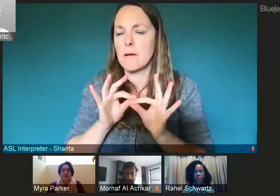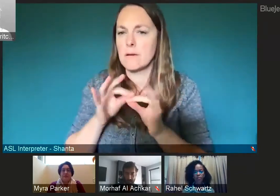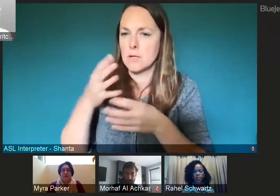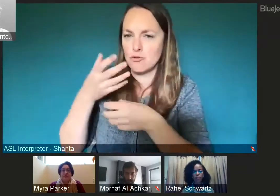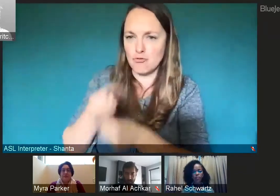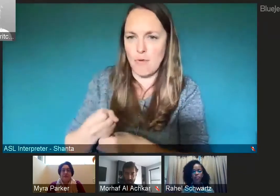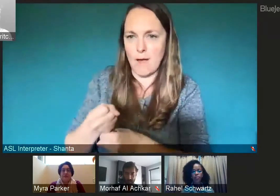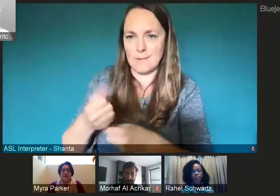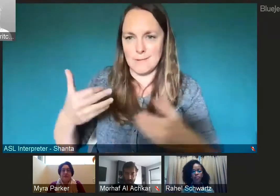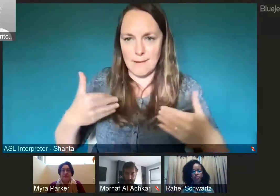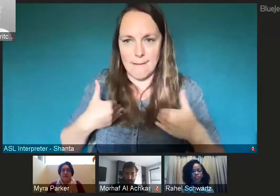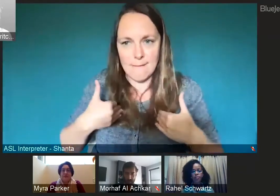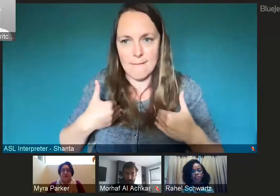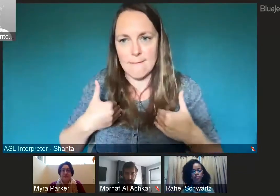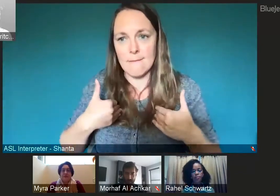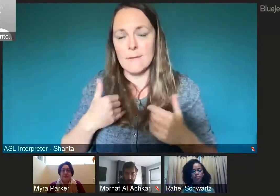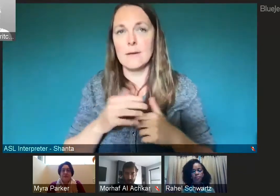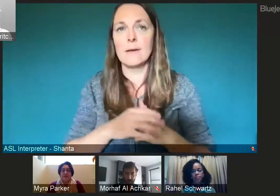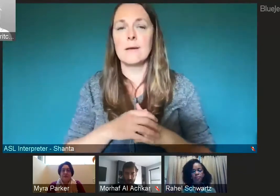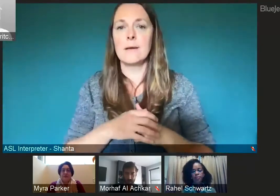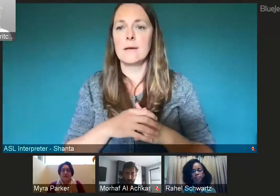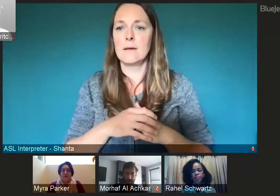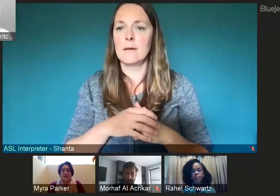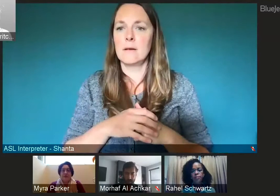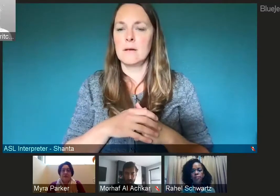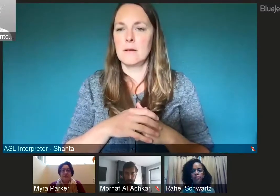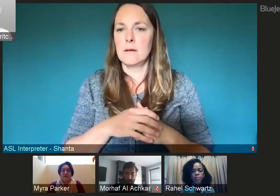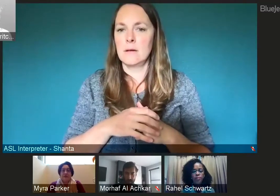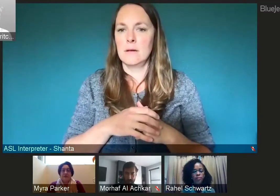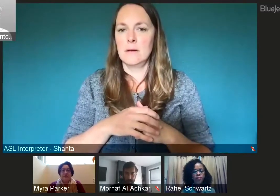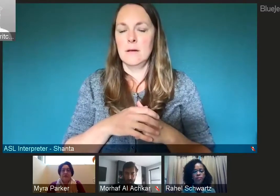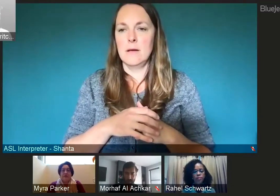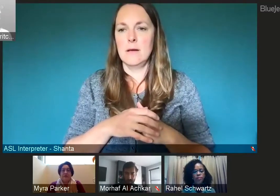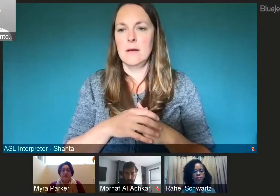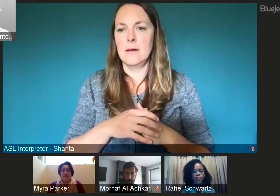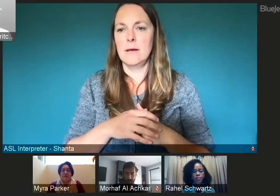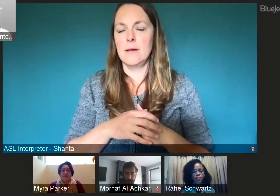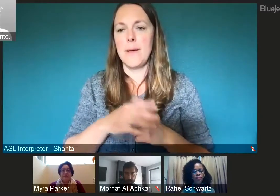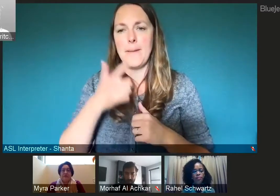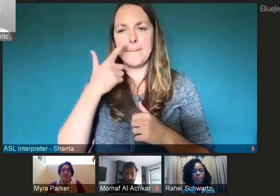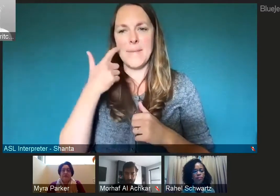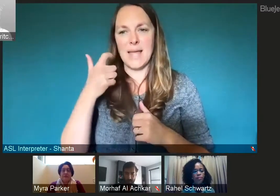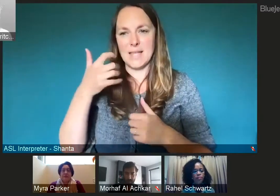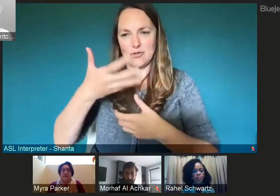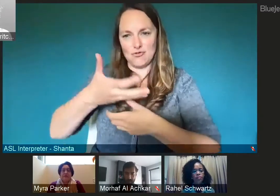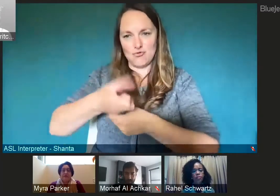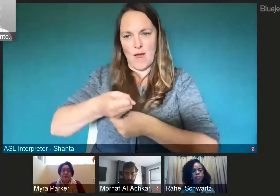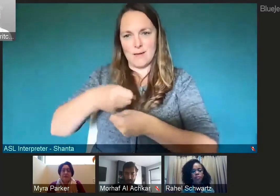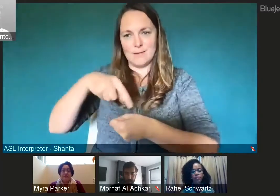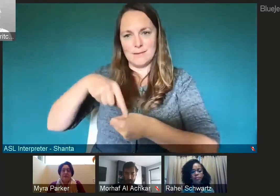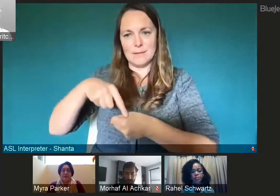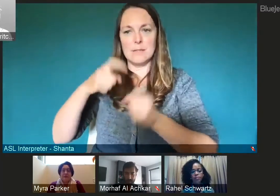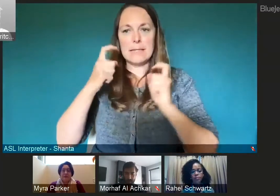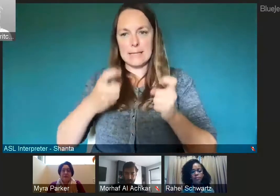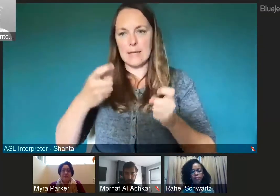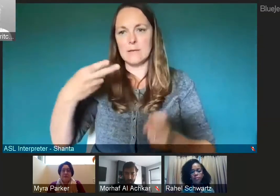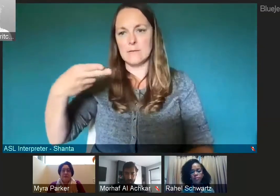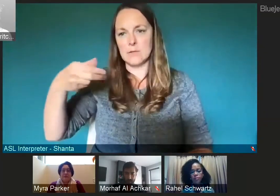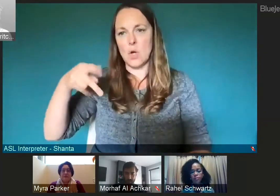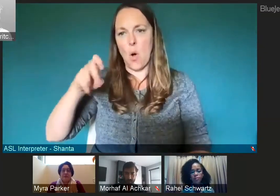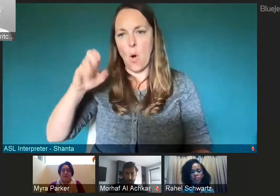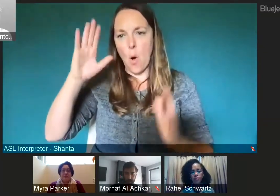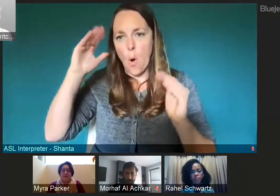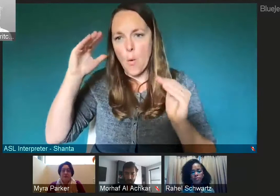there, and to even go further. And because that creates hope and that creates